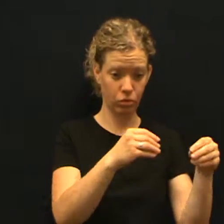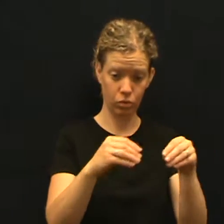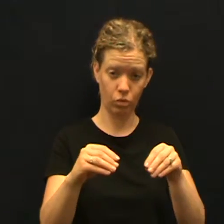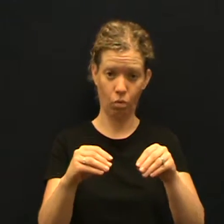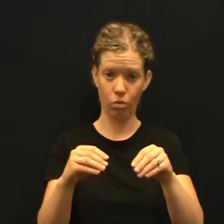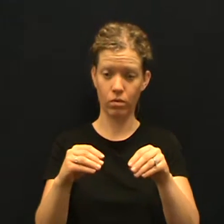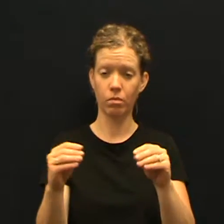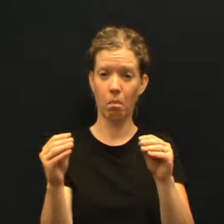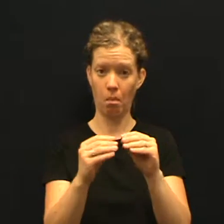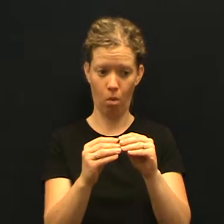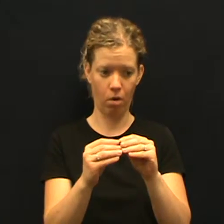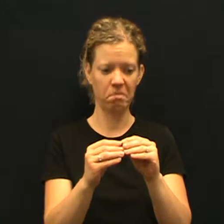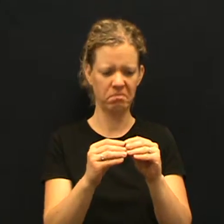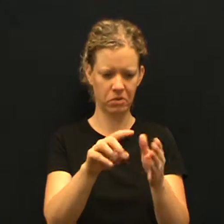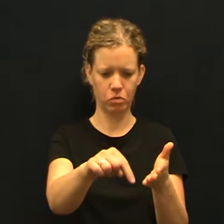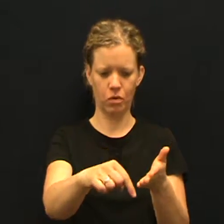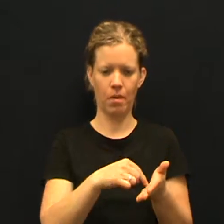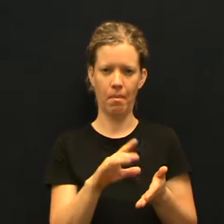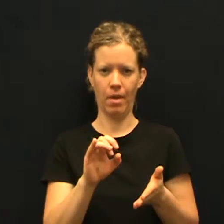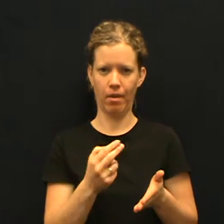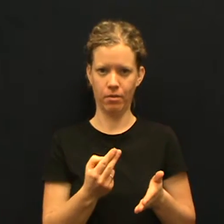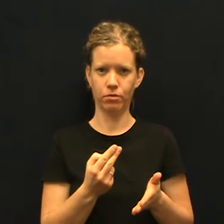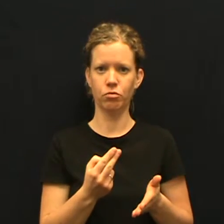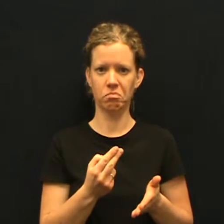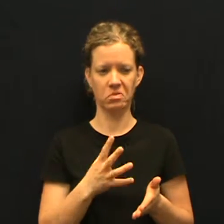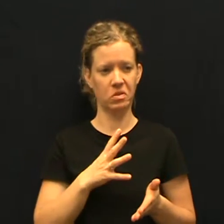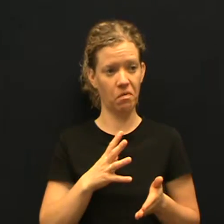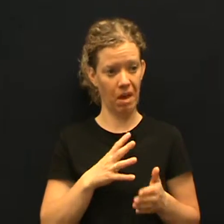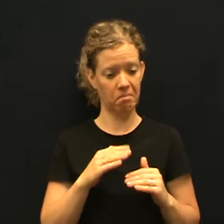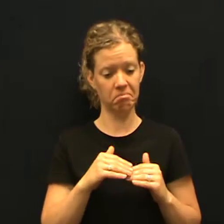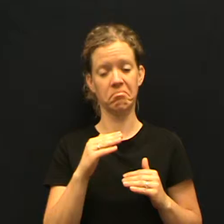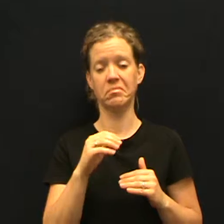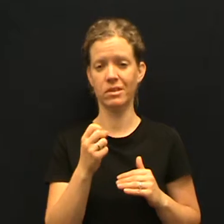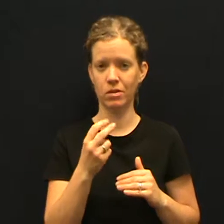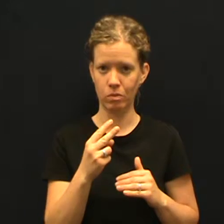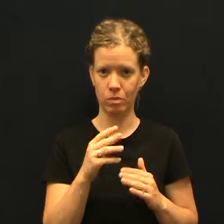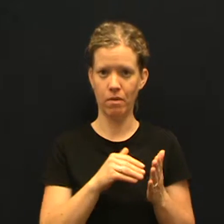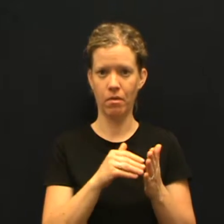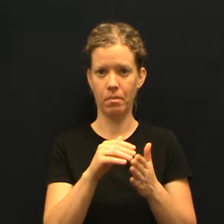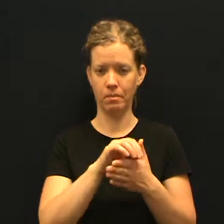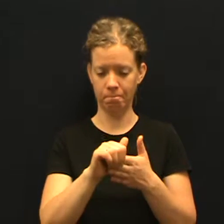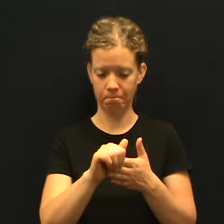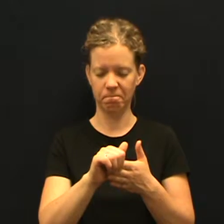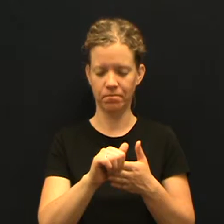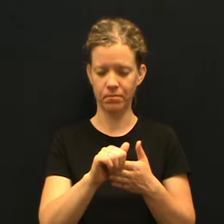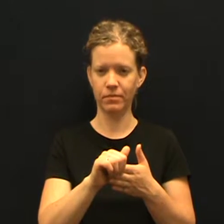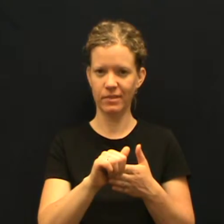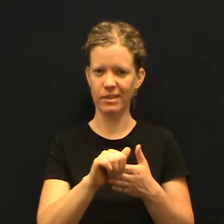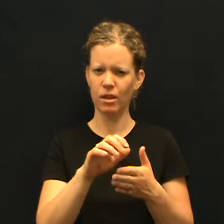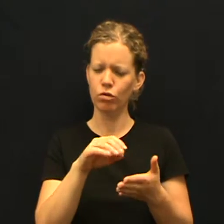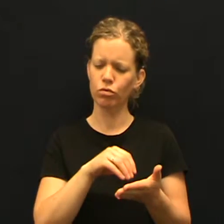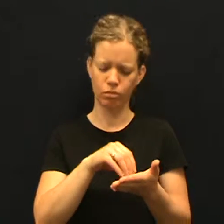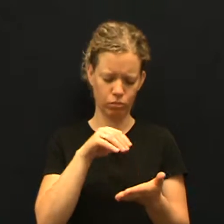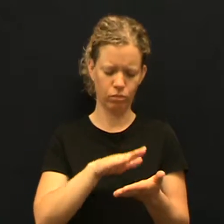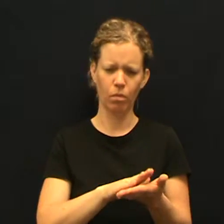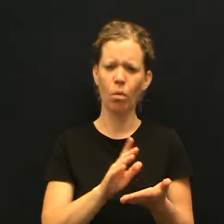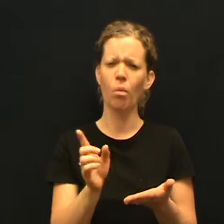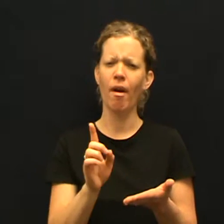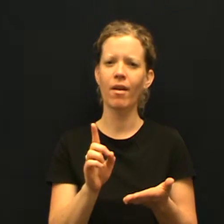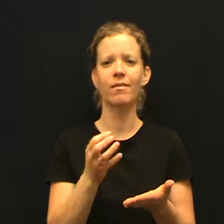realized cash on that of an additional $12 million. That'll show up in our financing section